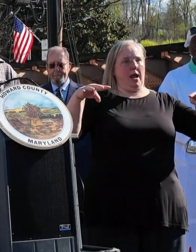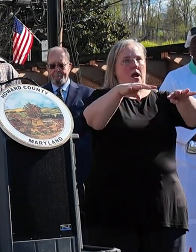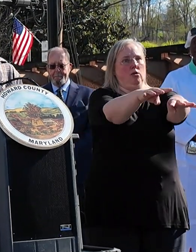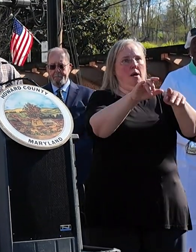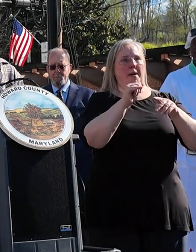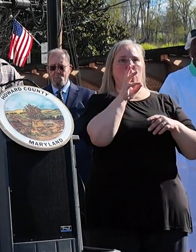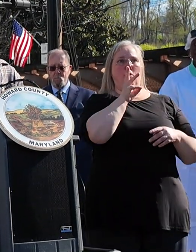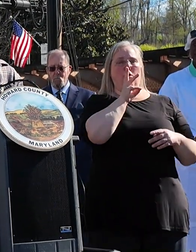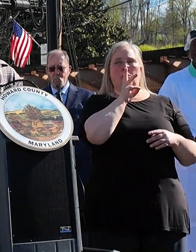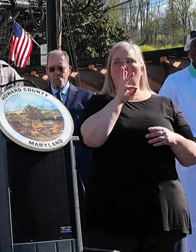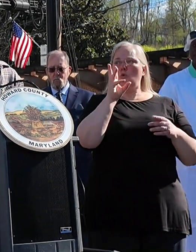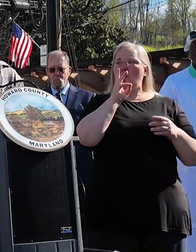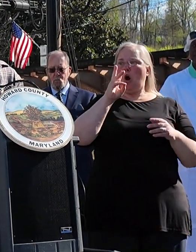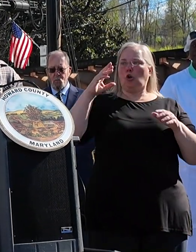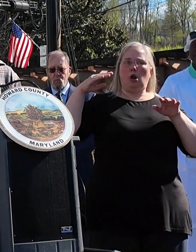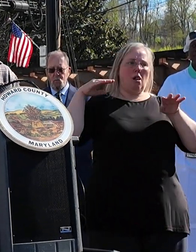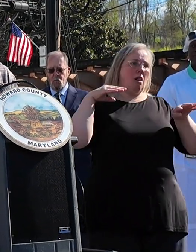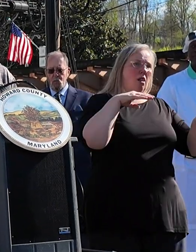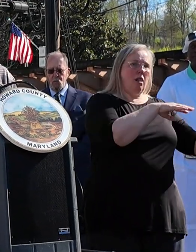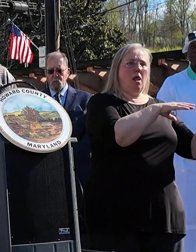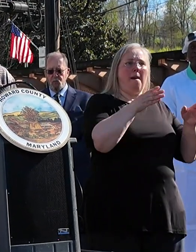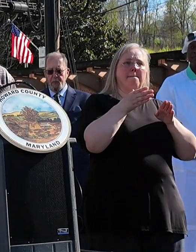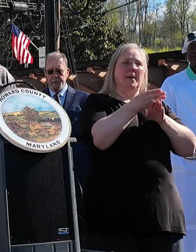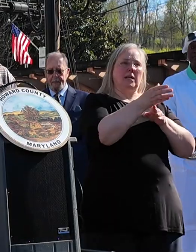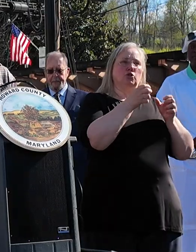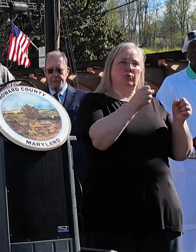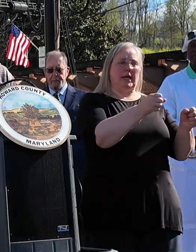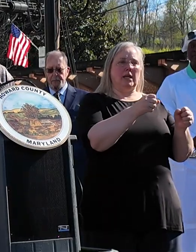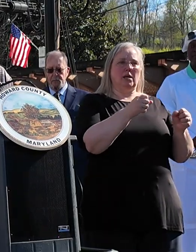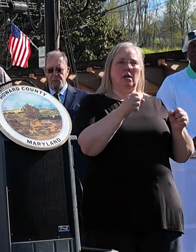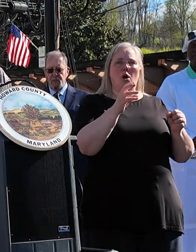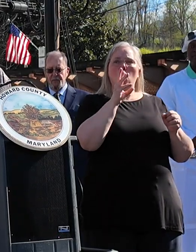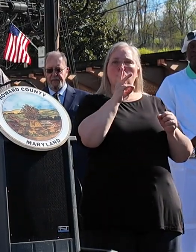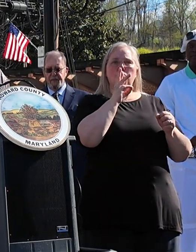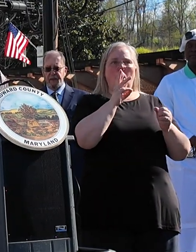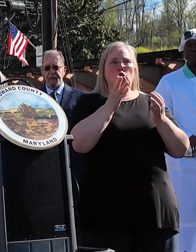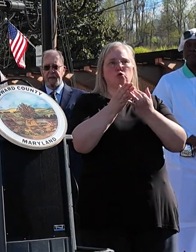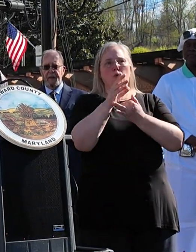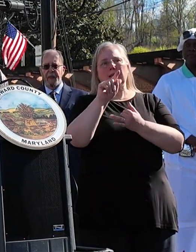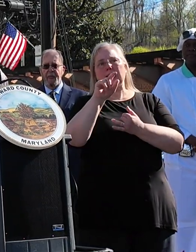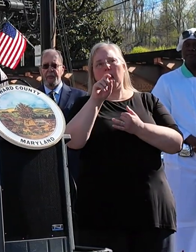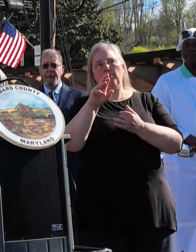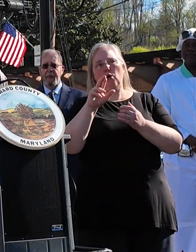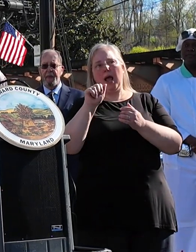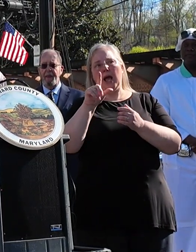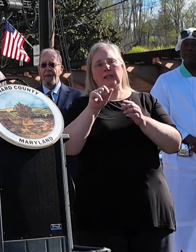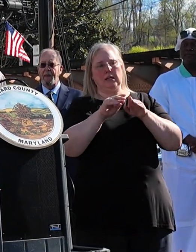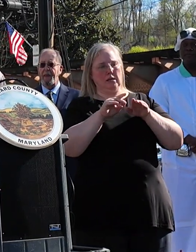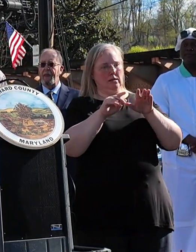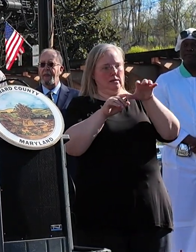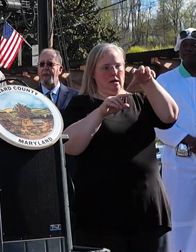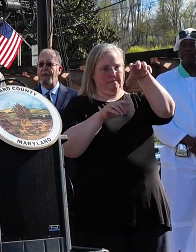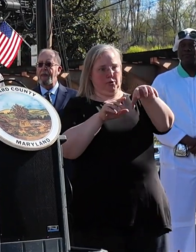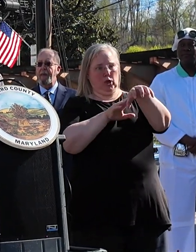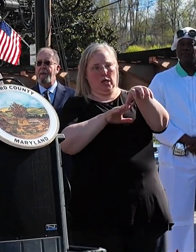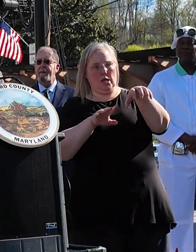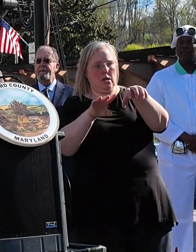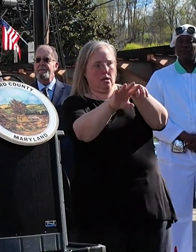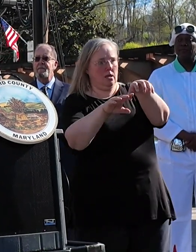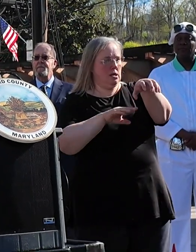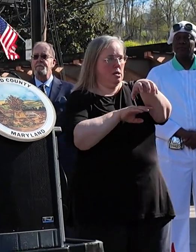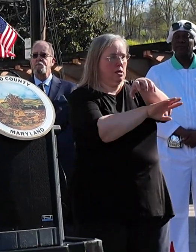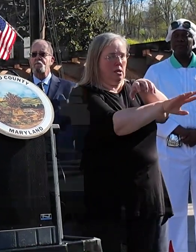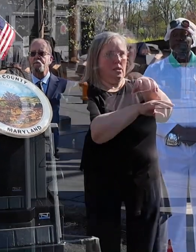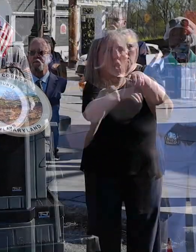The water that comes down Main Street, which you see, the water that came through Tiber Alley and came around the back, and